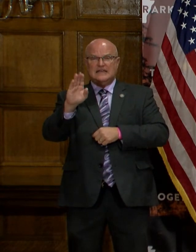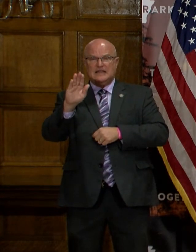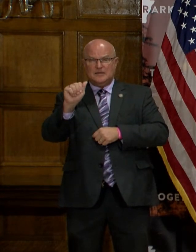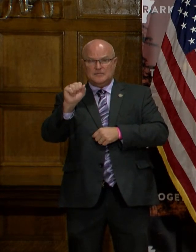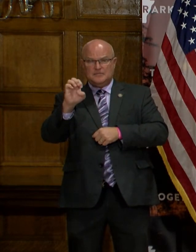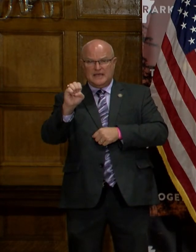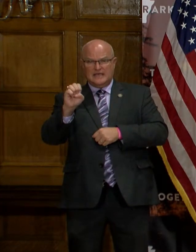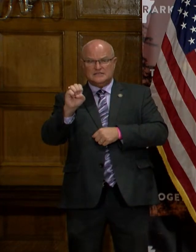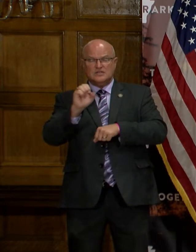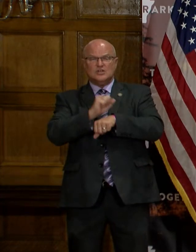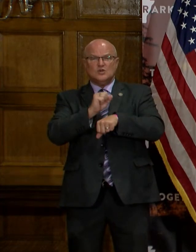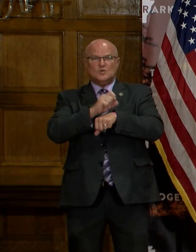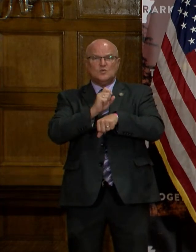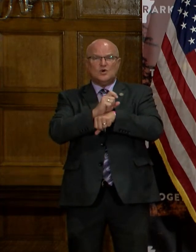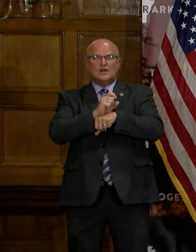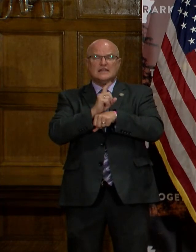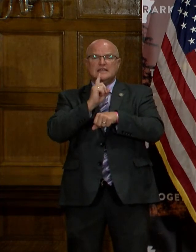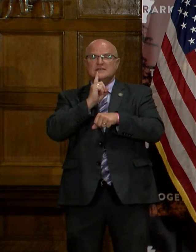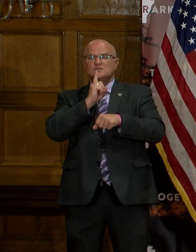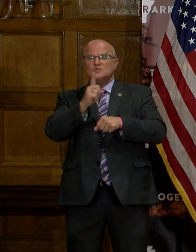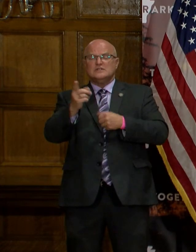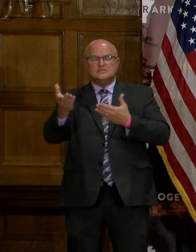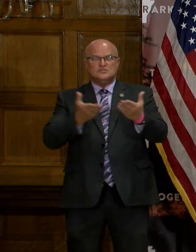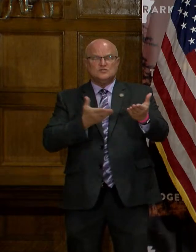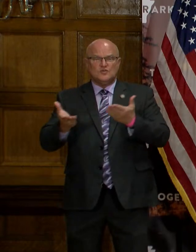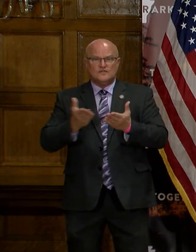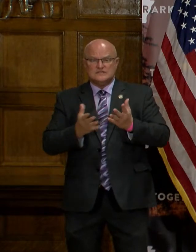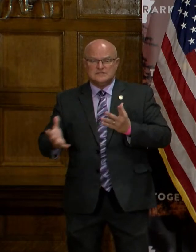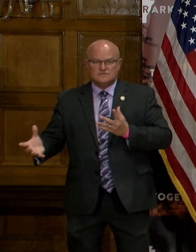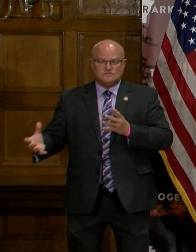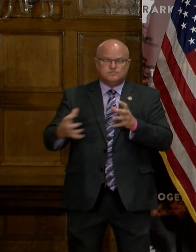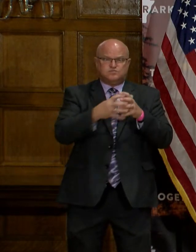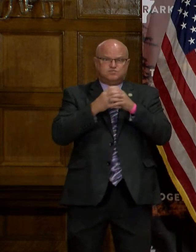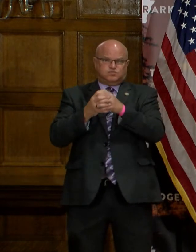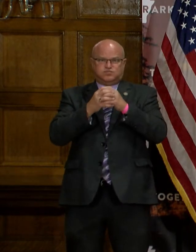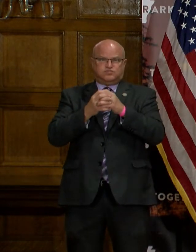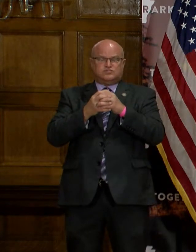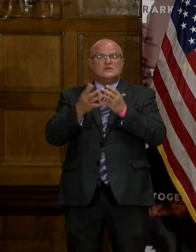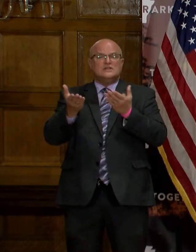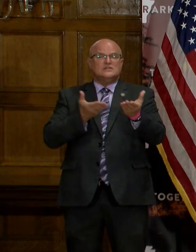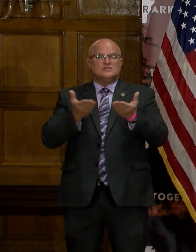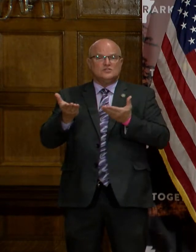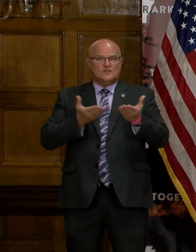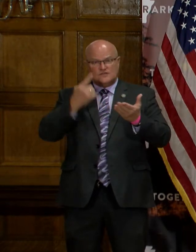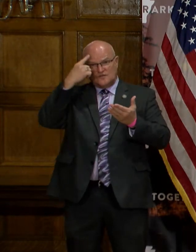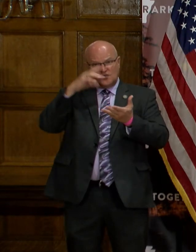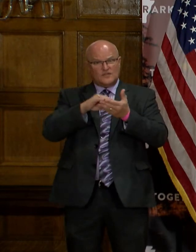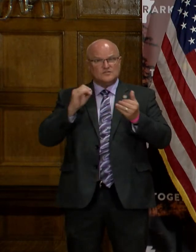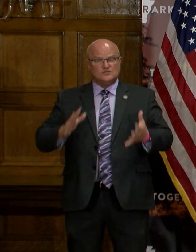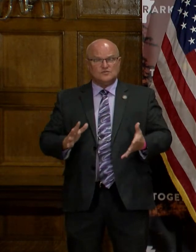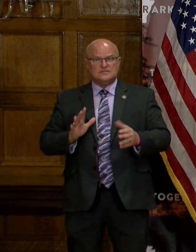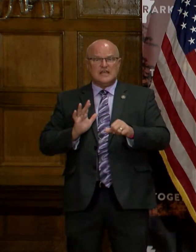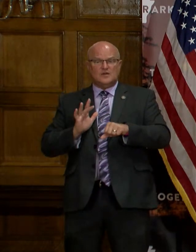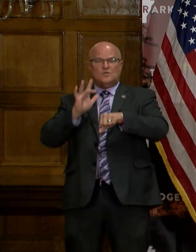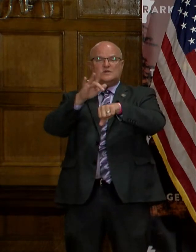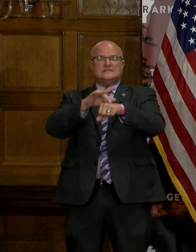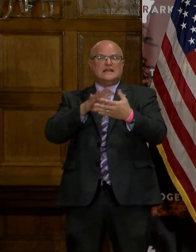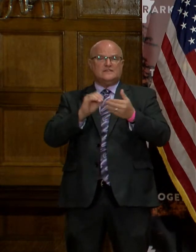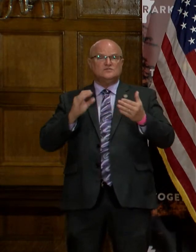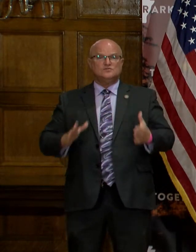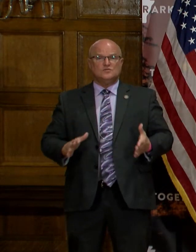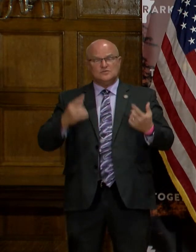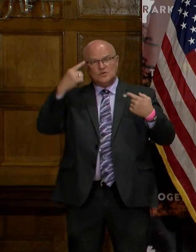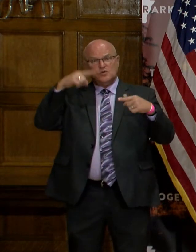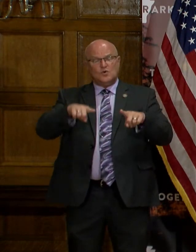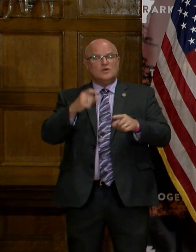to identify wraparound services and other types of student supports, and identifying these students and reaching out directly to them